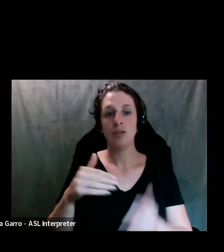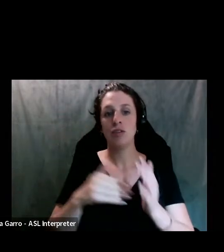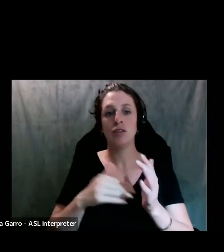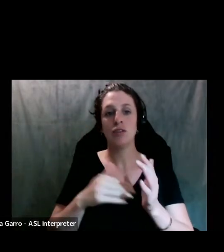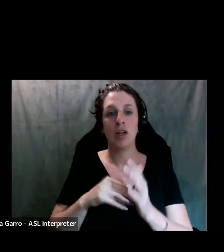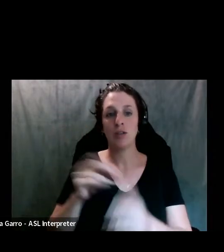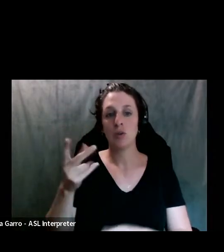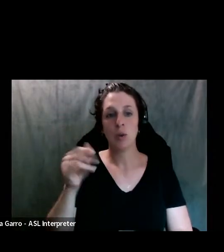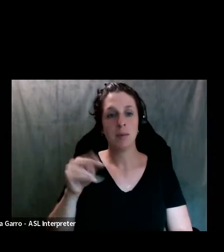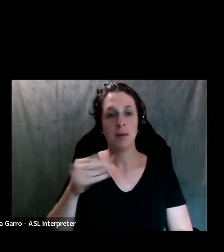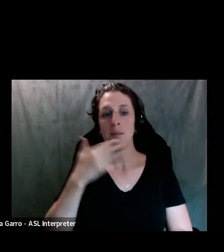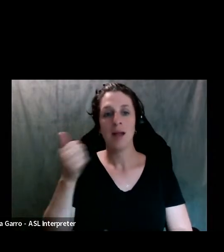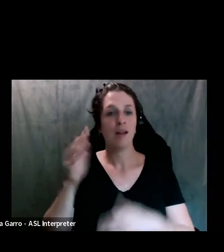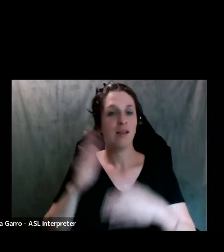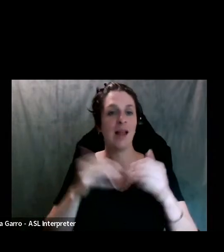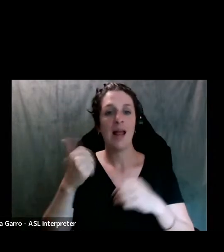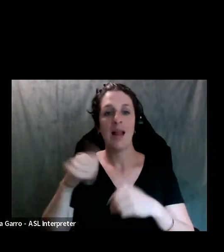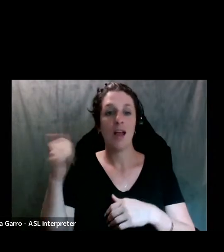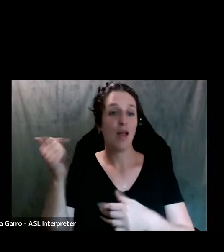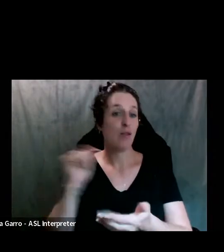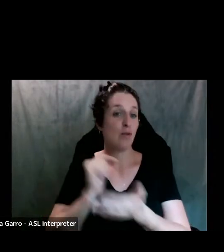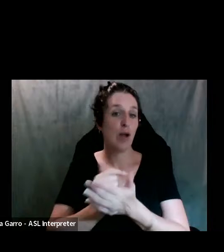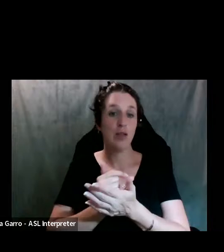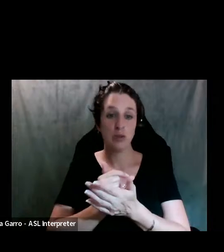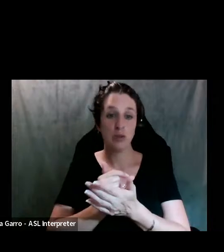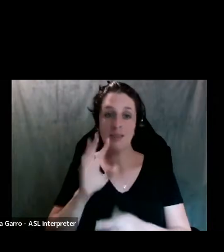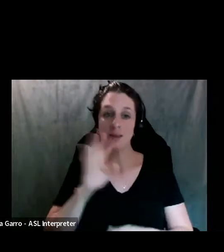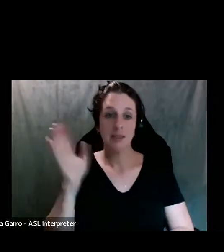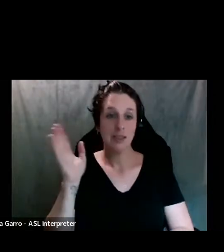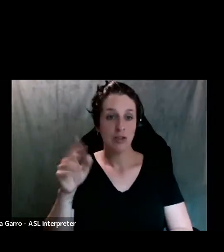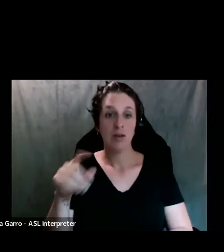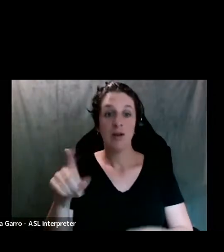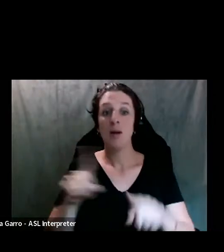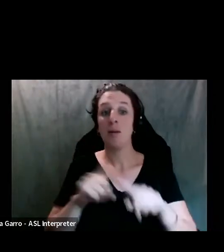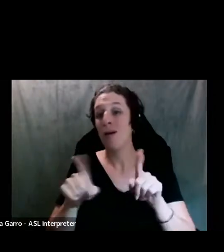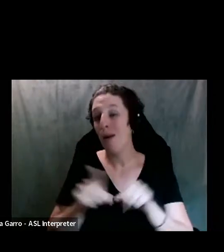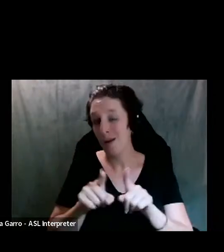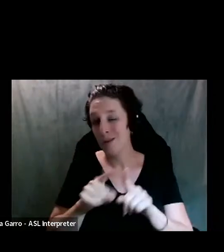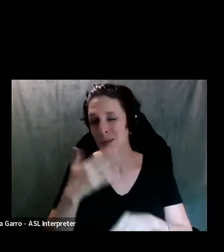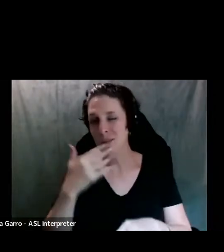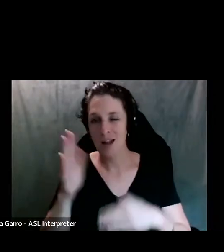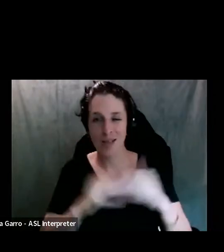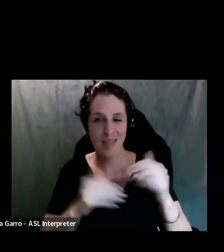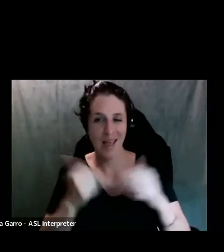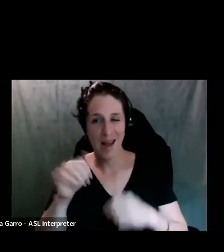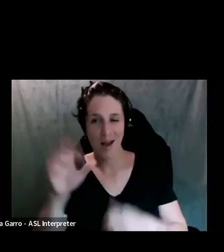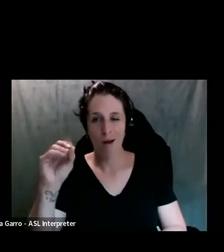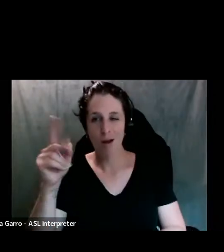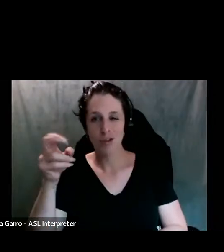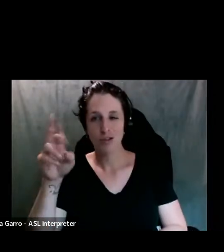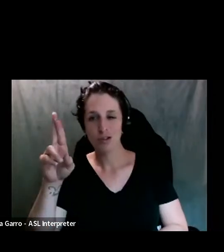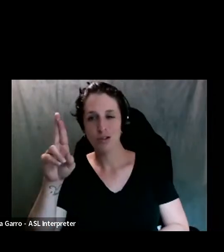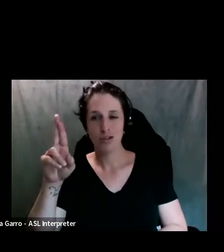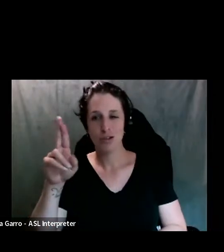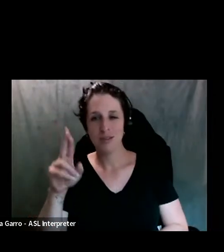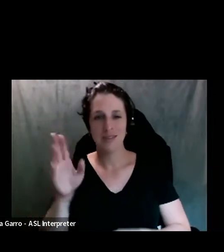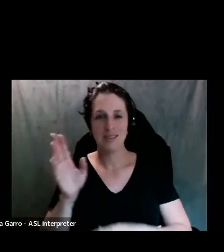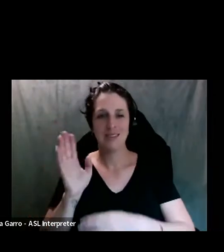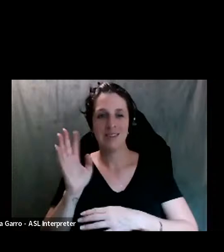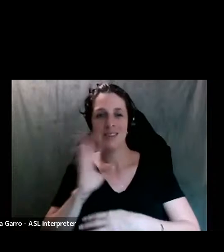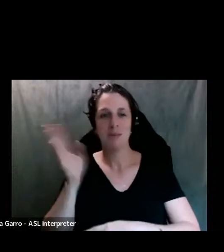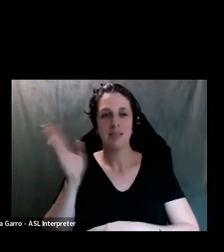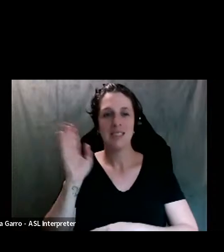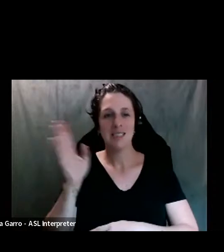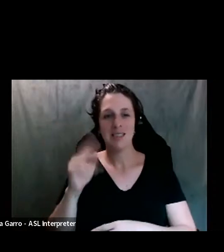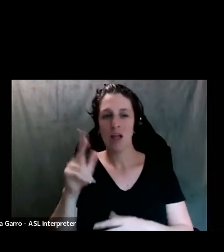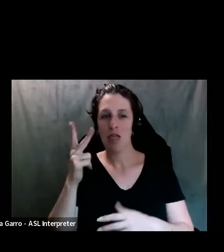any of the graduation speeches, but I think it's also better than any of the Oscar speeches. So that I will go 3 steps up. It